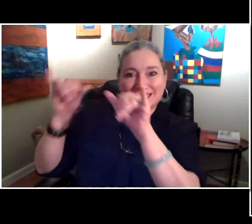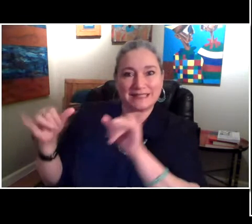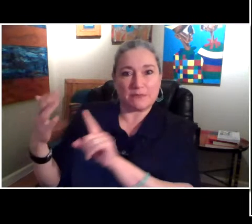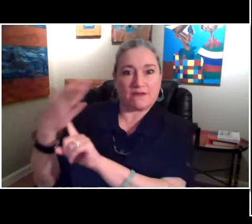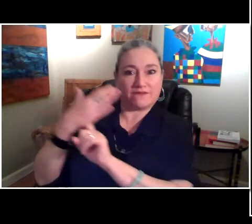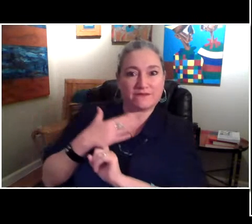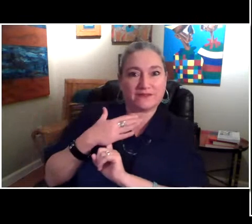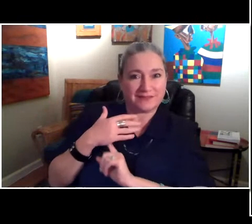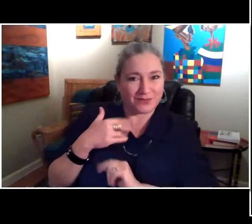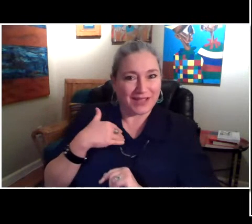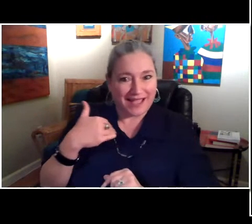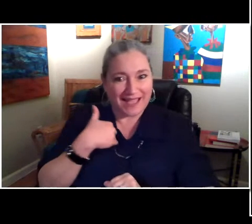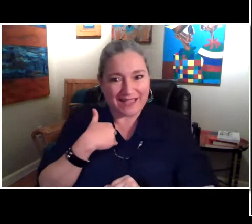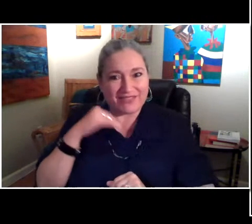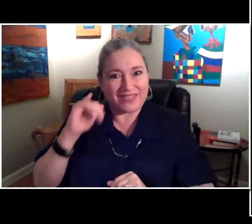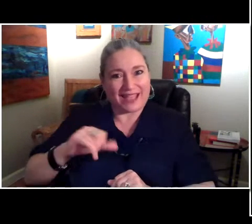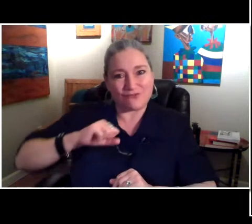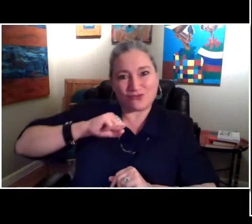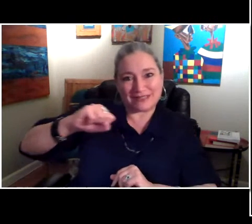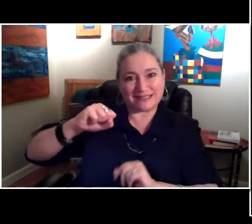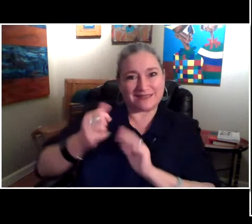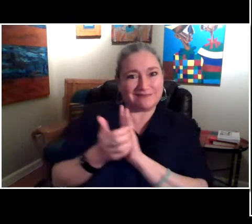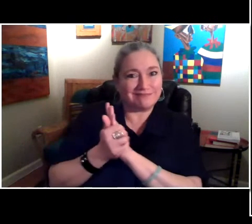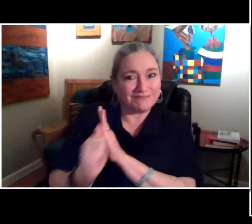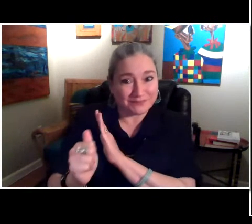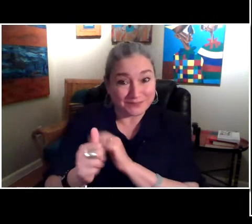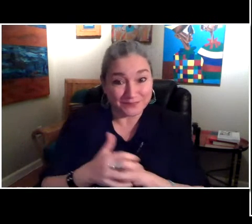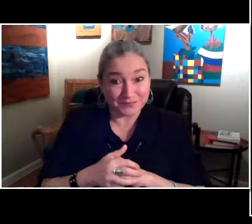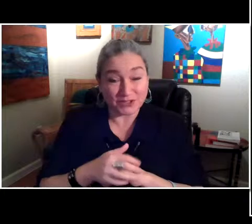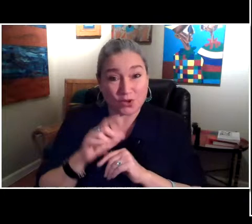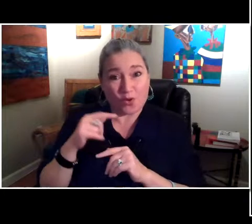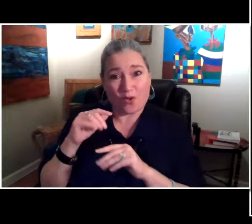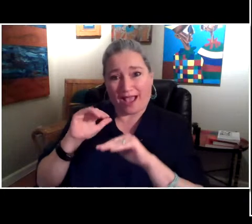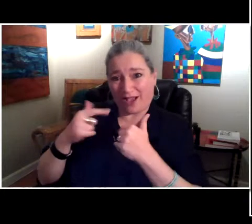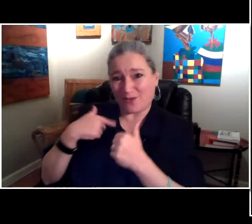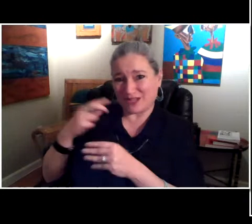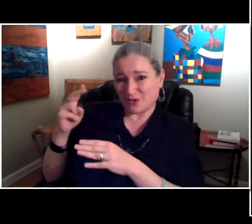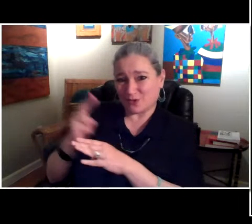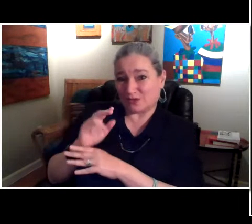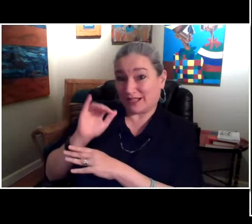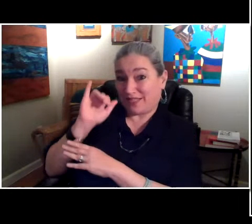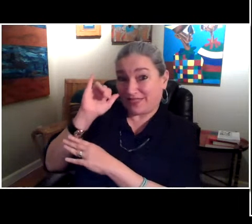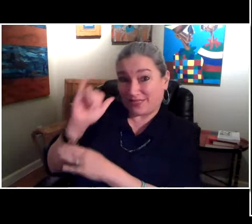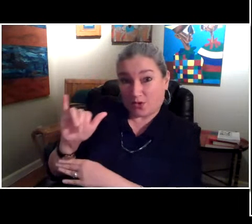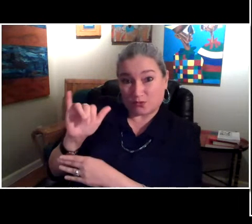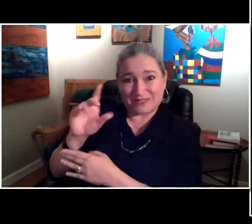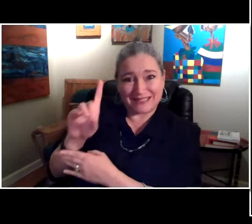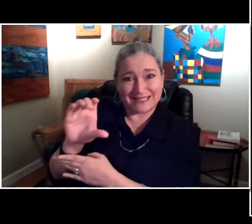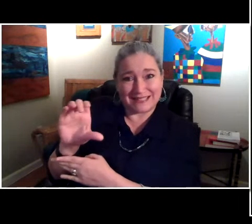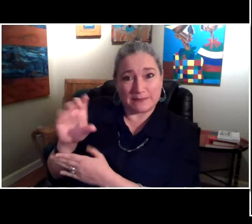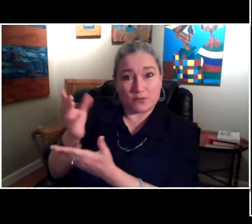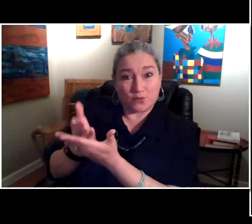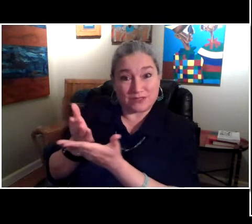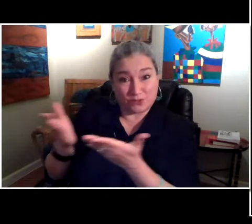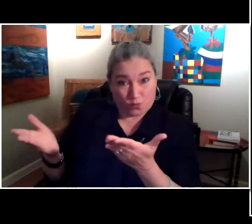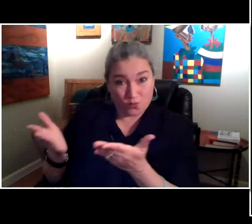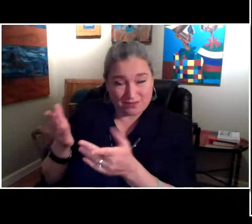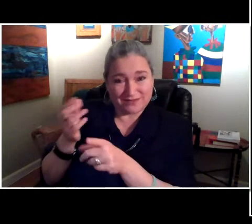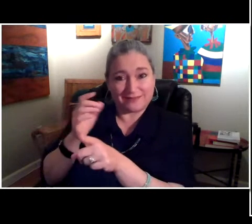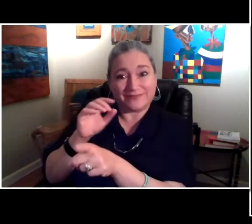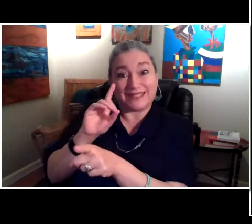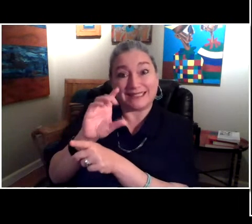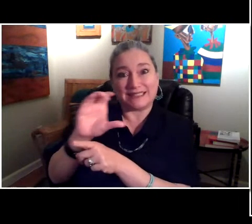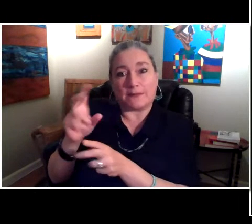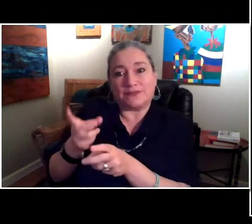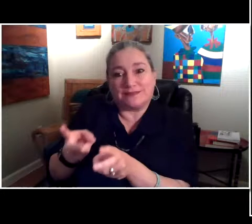and how to fight and strategize in order to improve systems that are oppressive. We know how to utilize acts